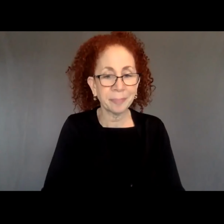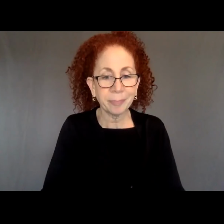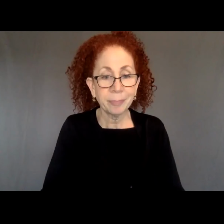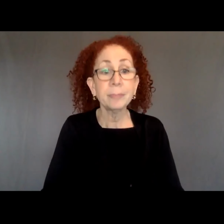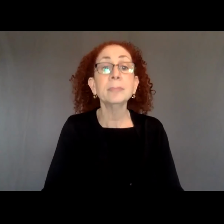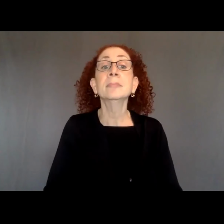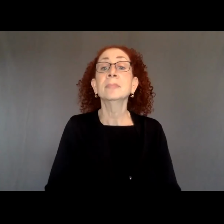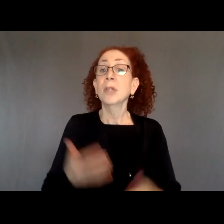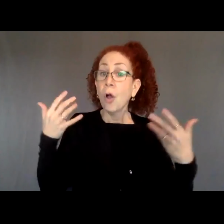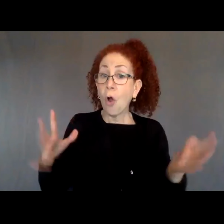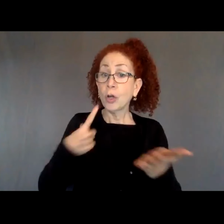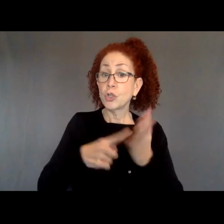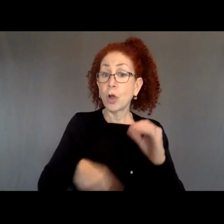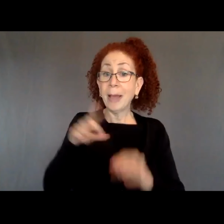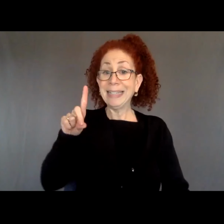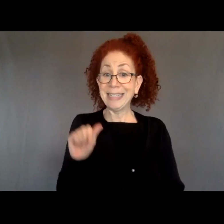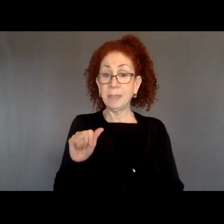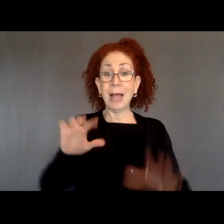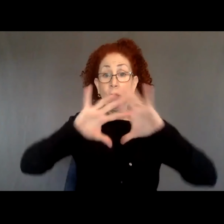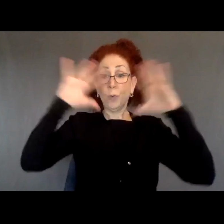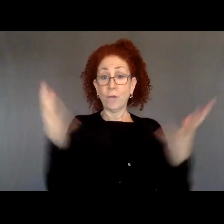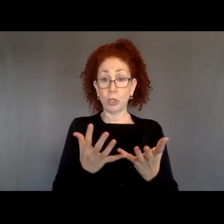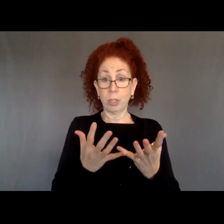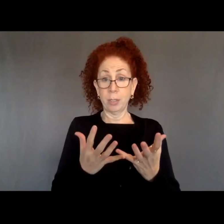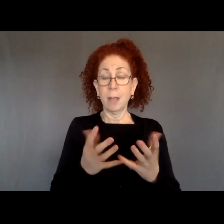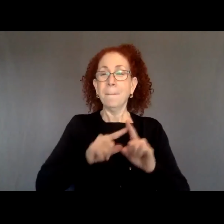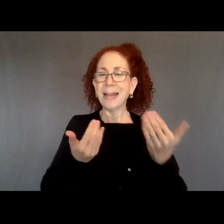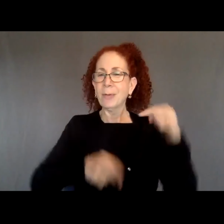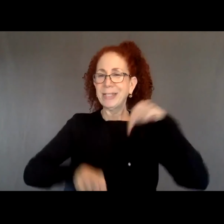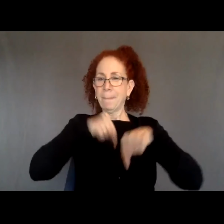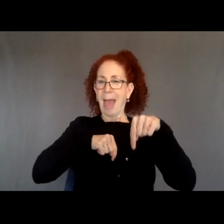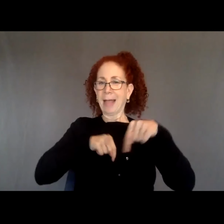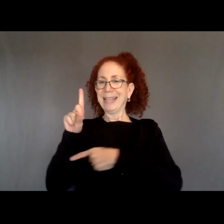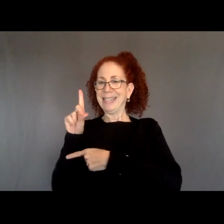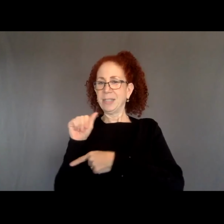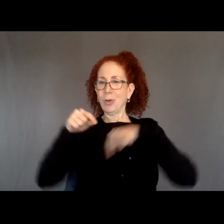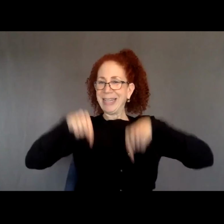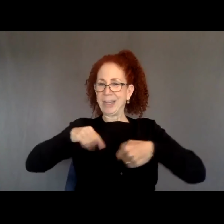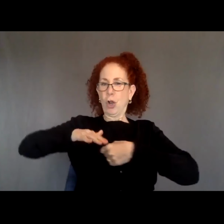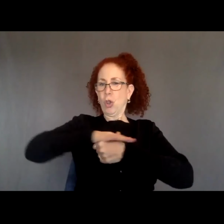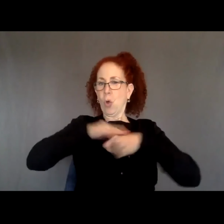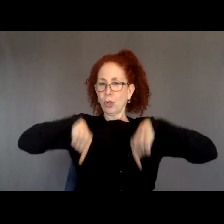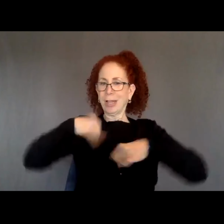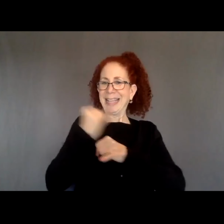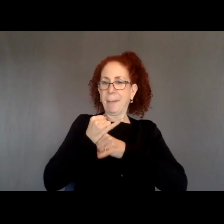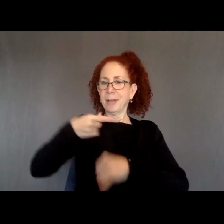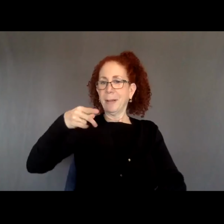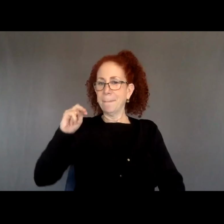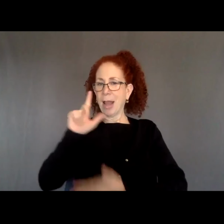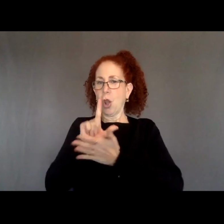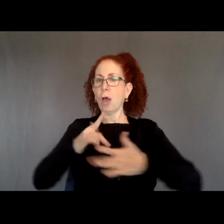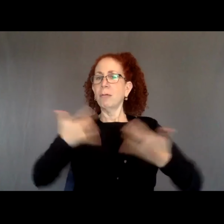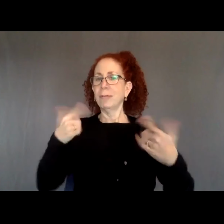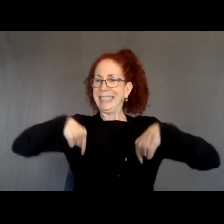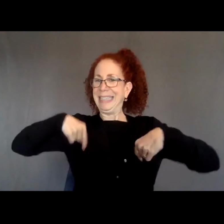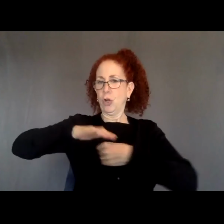disability universally, but we wanted to take a step back and recognize how disability is experienced here on the campus of Penn Law.